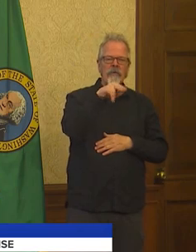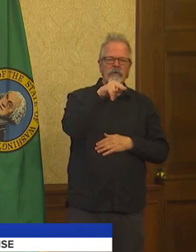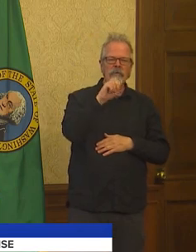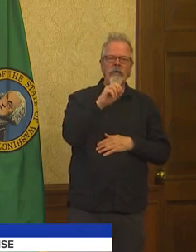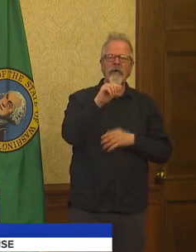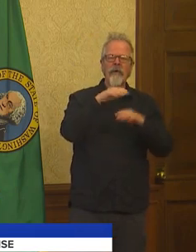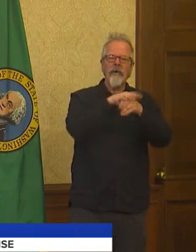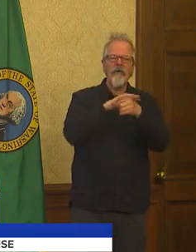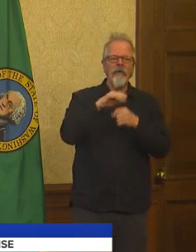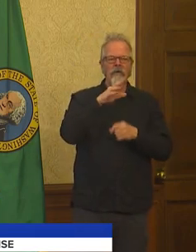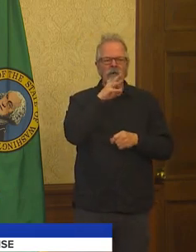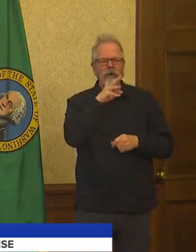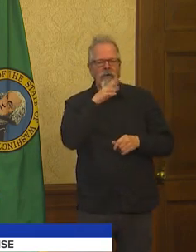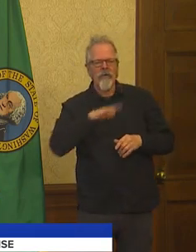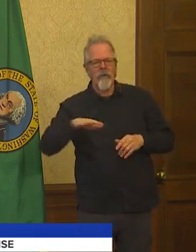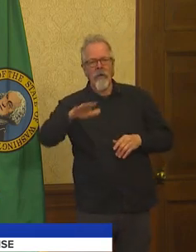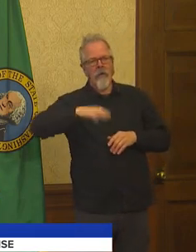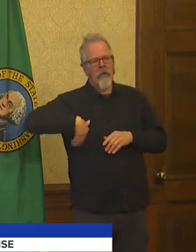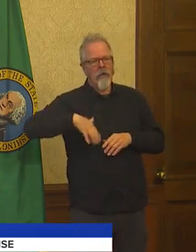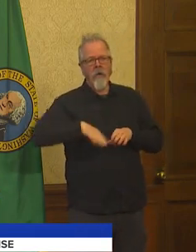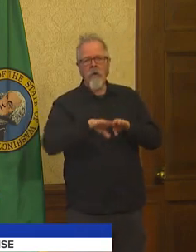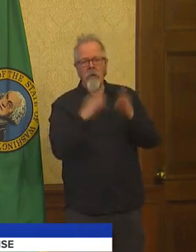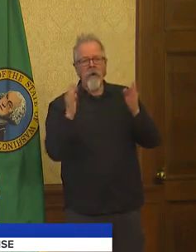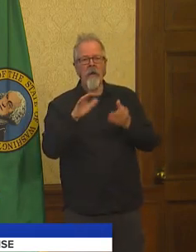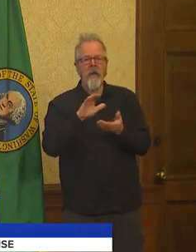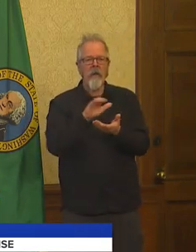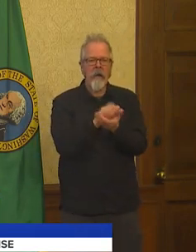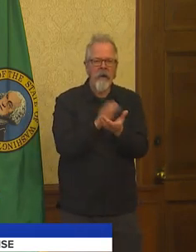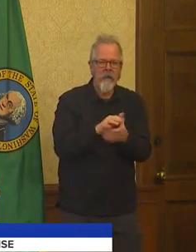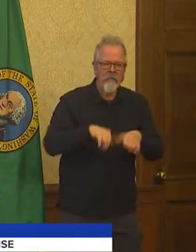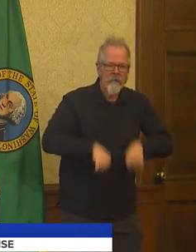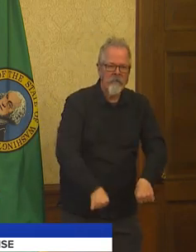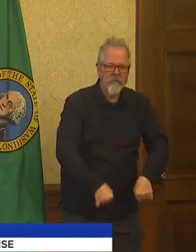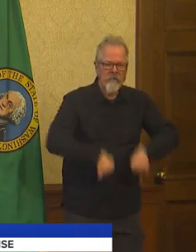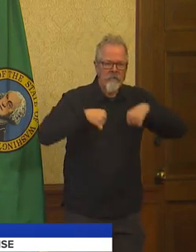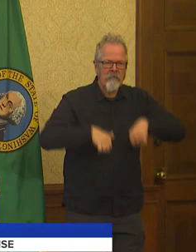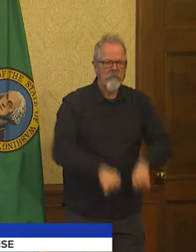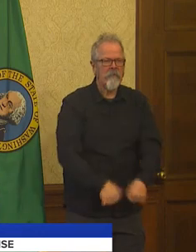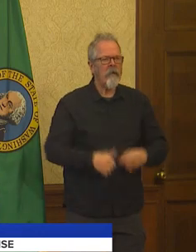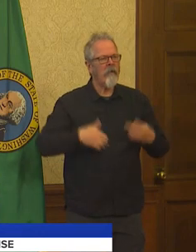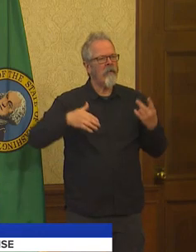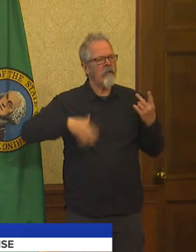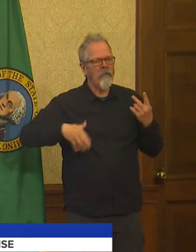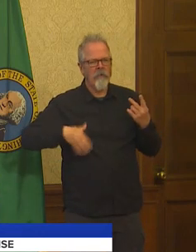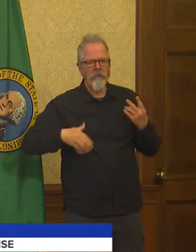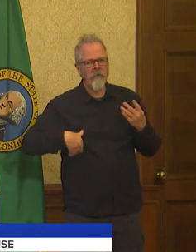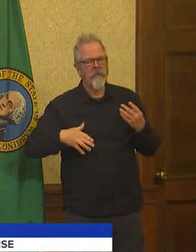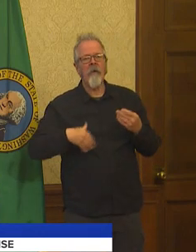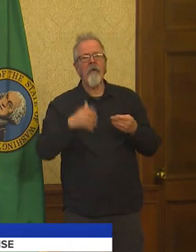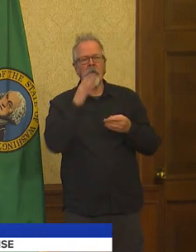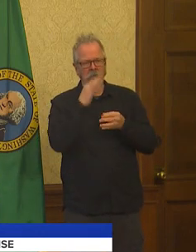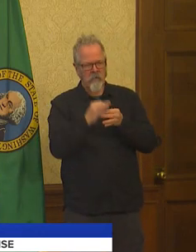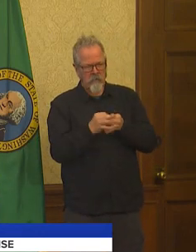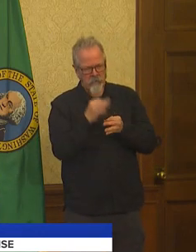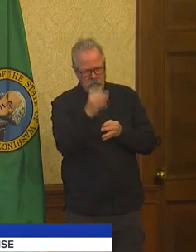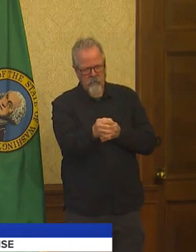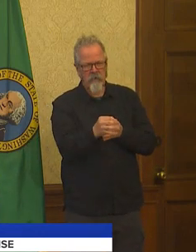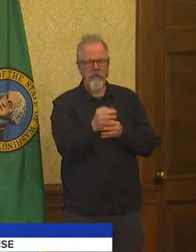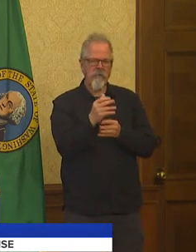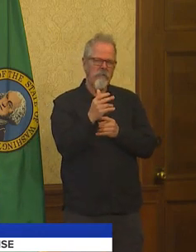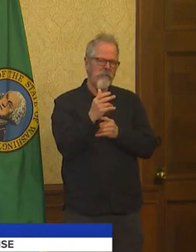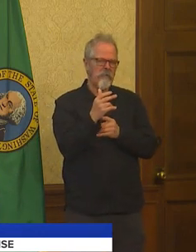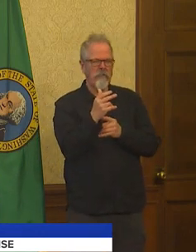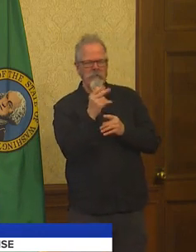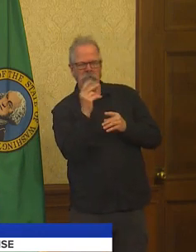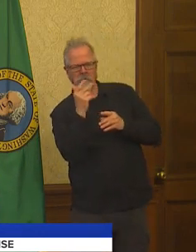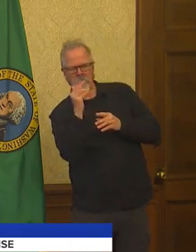those opened up as soon as we can, but they will lag behind the May 5th opener for the rest. I really want to thank everybody for your patience that have stuck